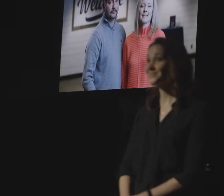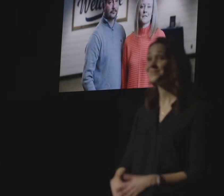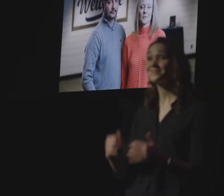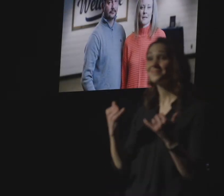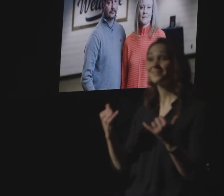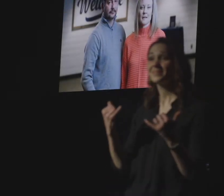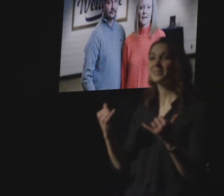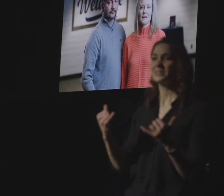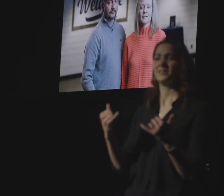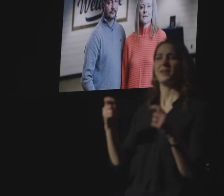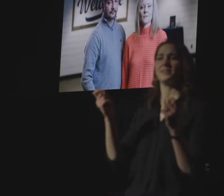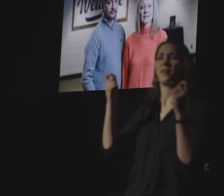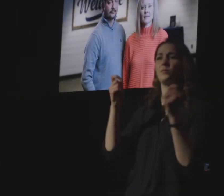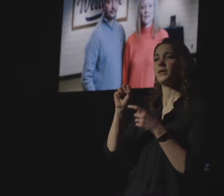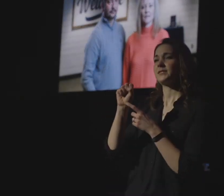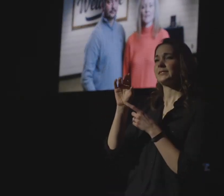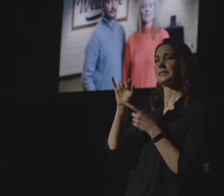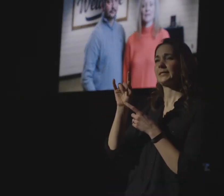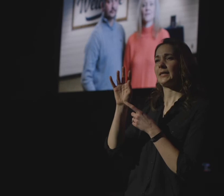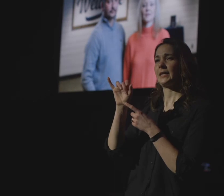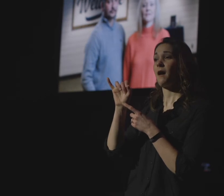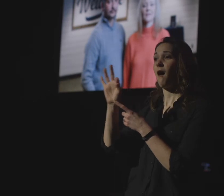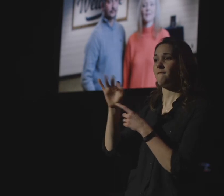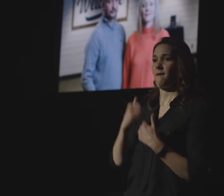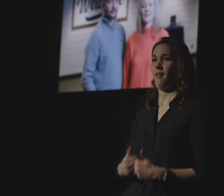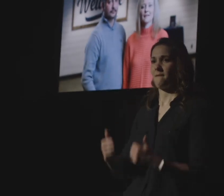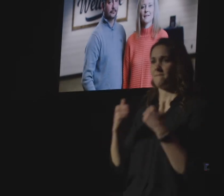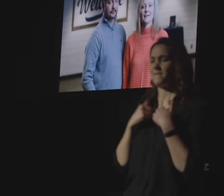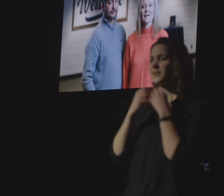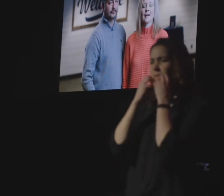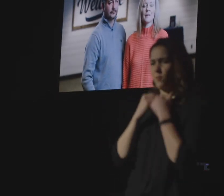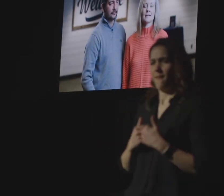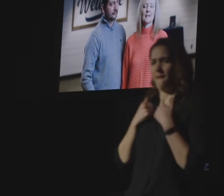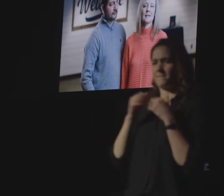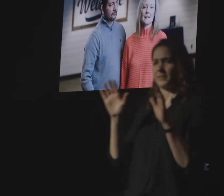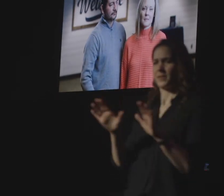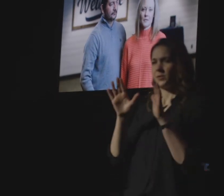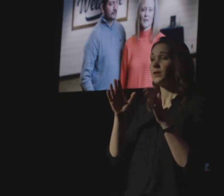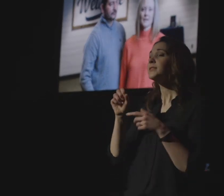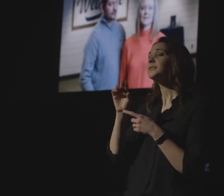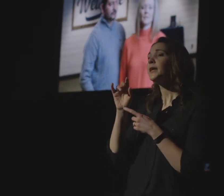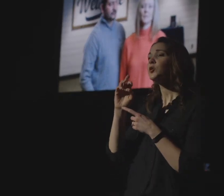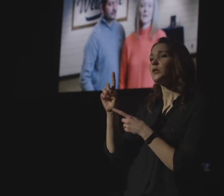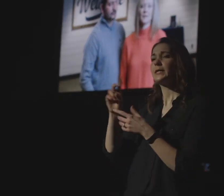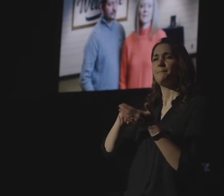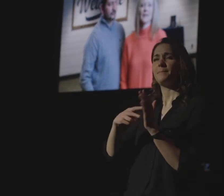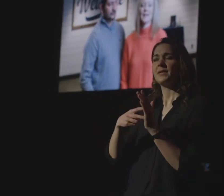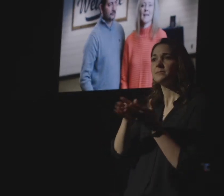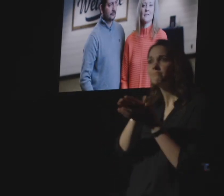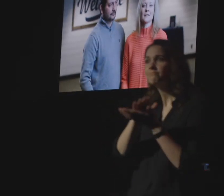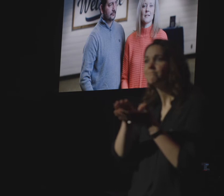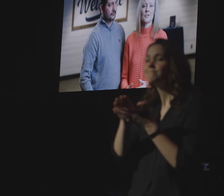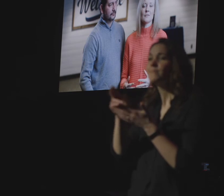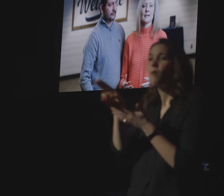Today is Sanctity of Human Life Sunday, and what does that mean? It means sacred and holy. God made us in His image. We are His image bearers.